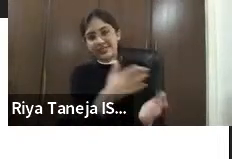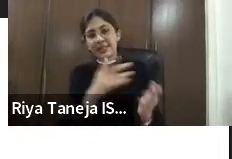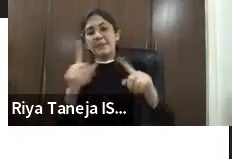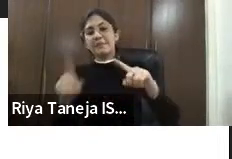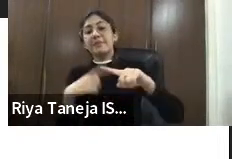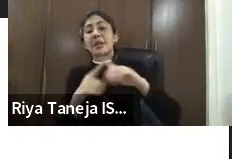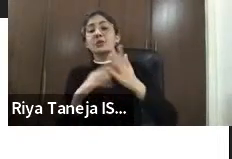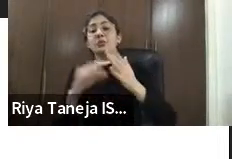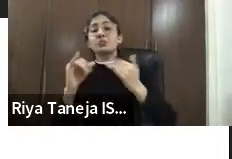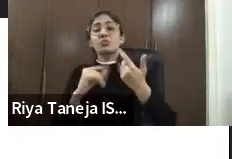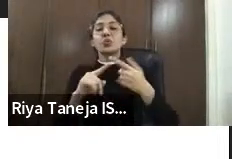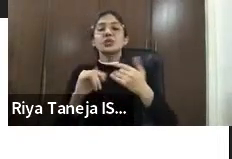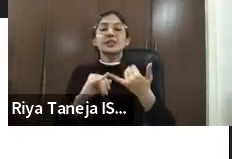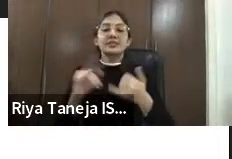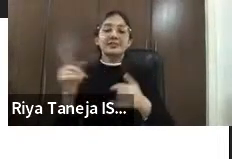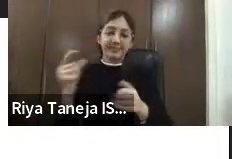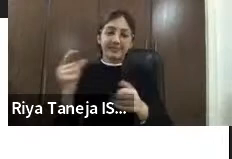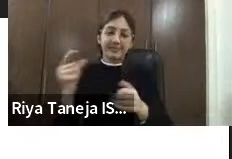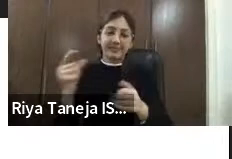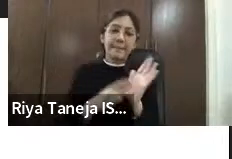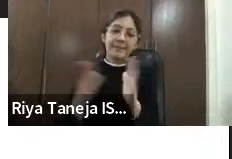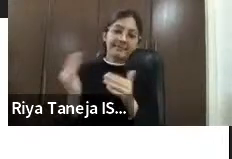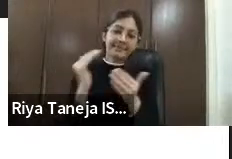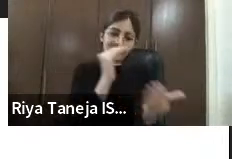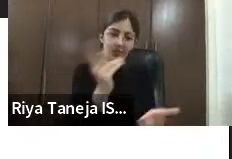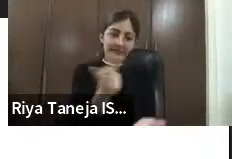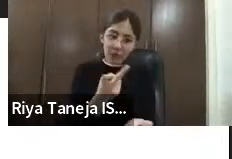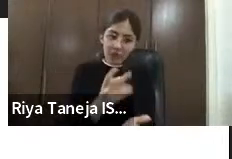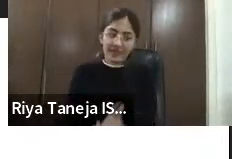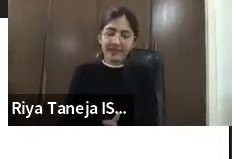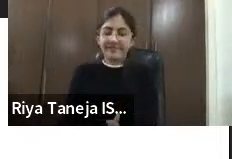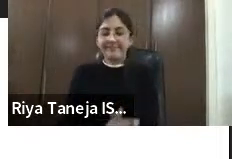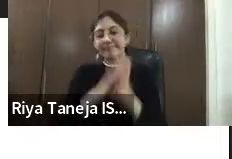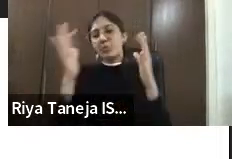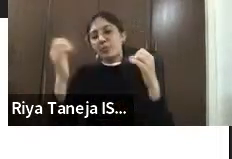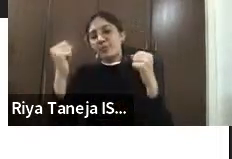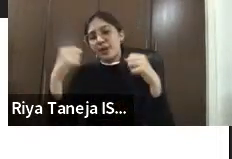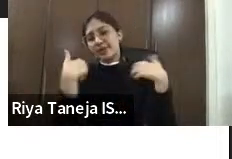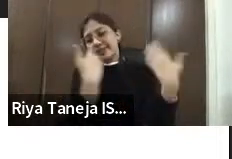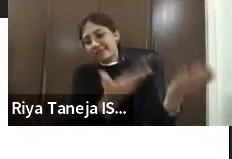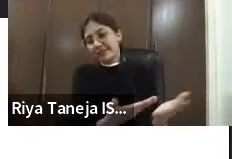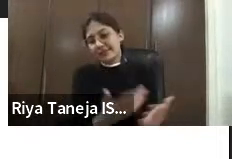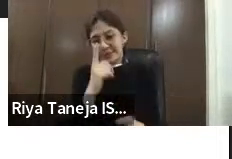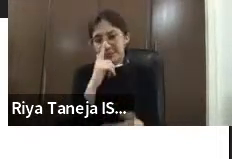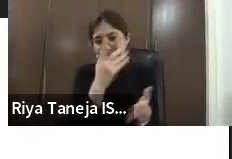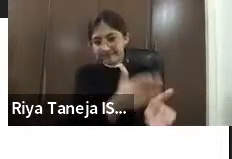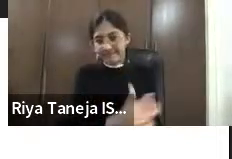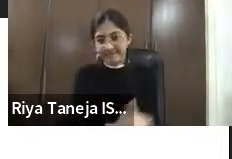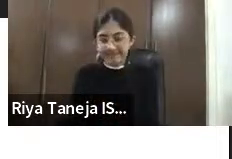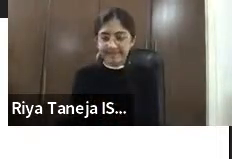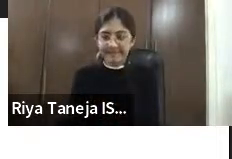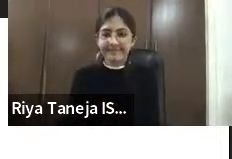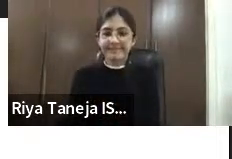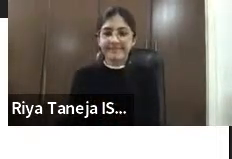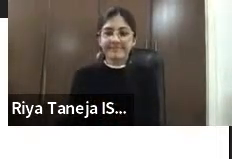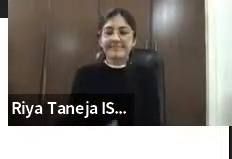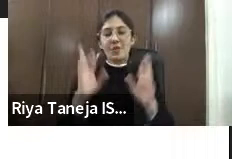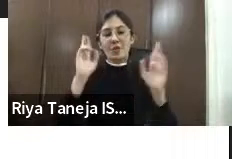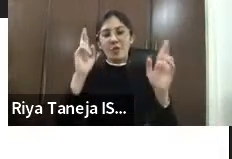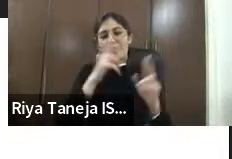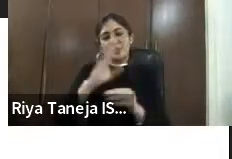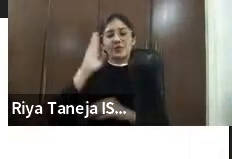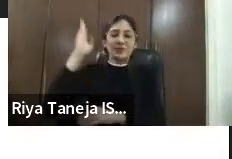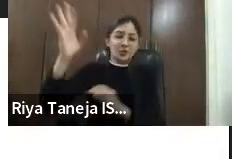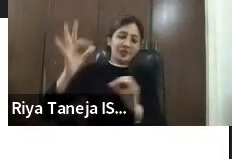Moses, GM Mindtree. More power to you, Shashwati. May you go